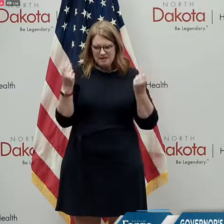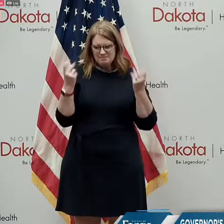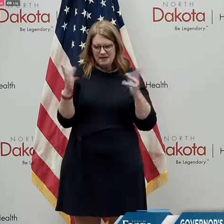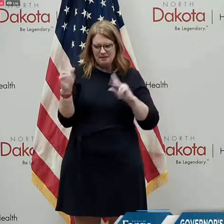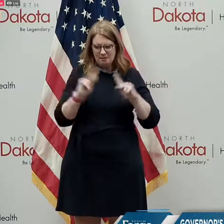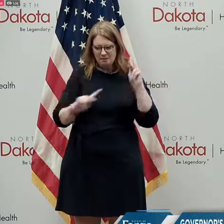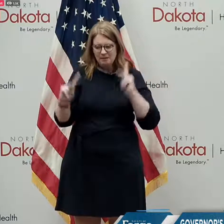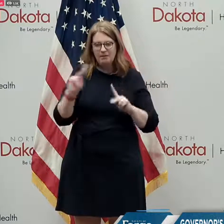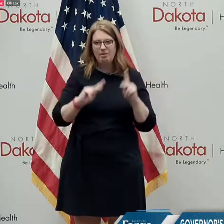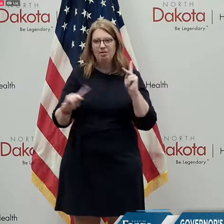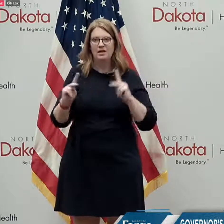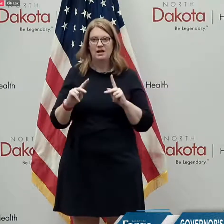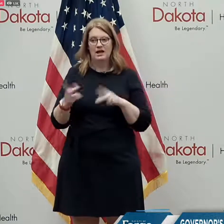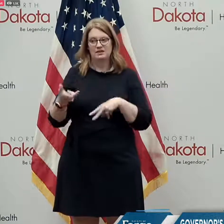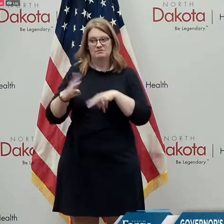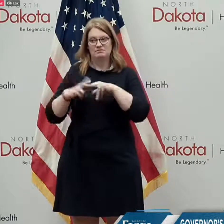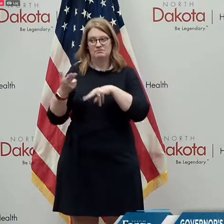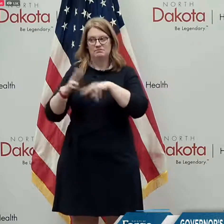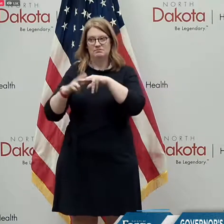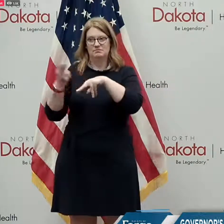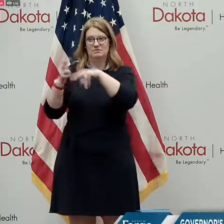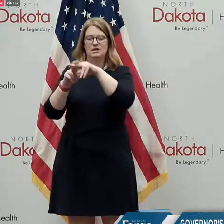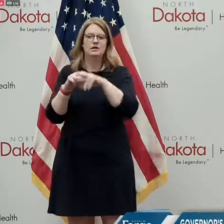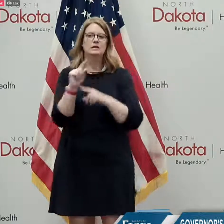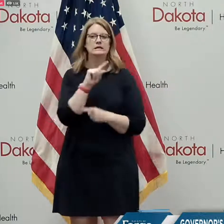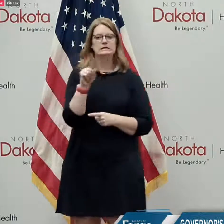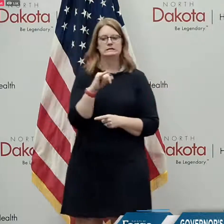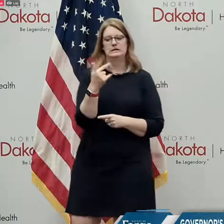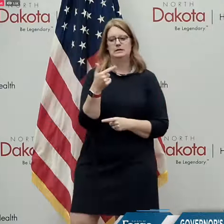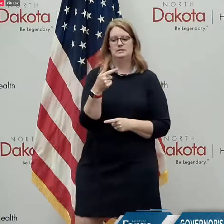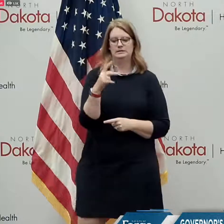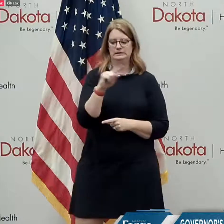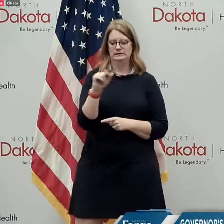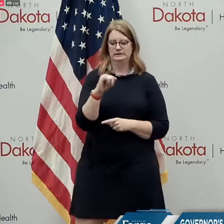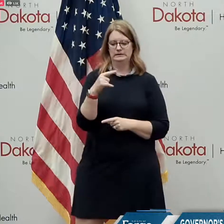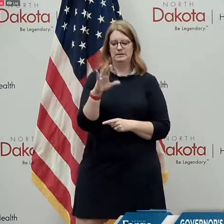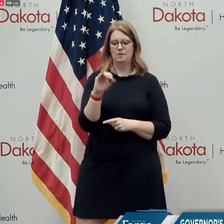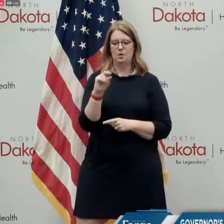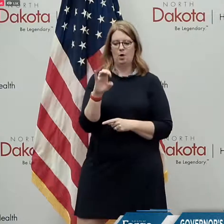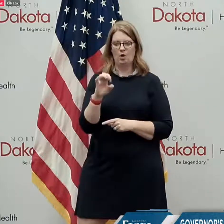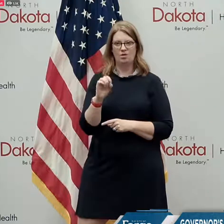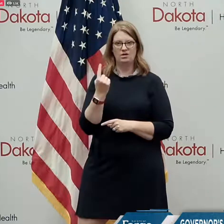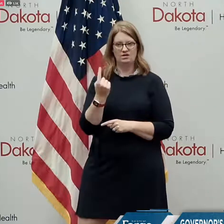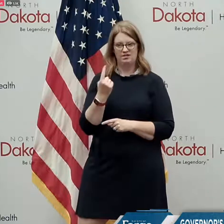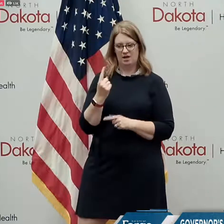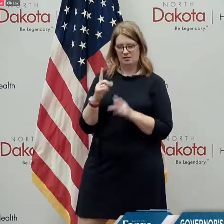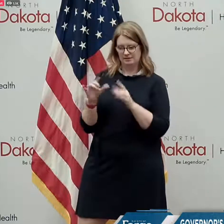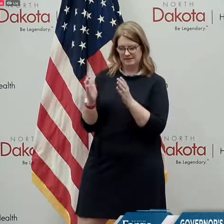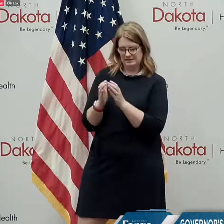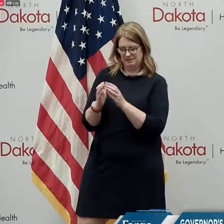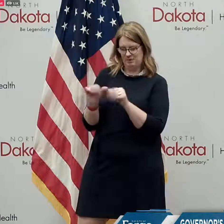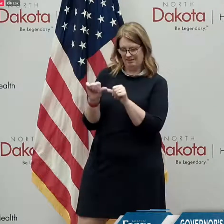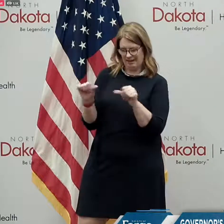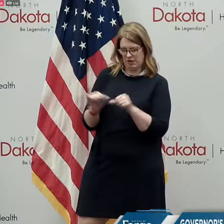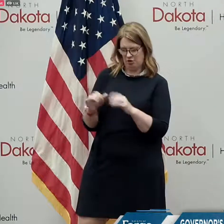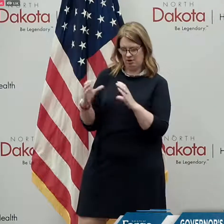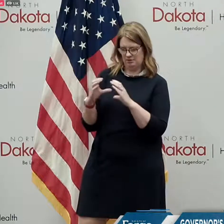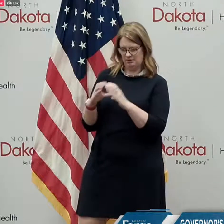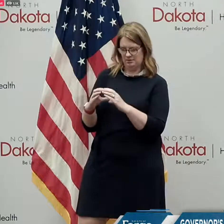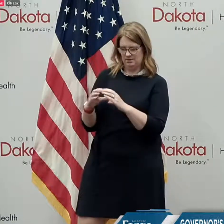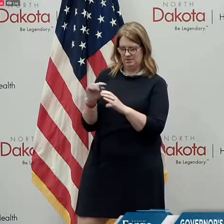hundreds of thousands and growing rapidly. If you give out a zip code, and that one zip code may be a small area, but it's got the same number